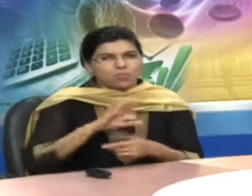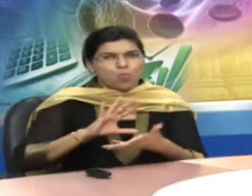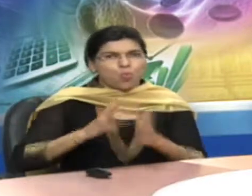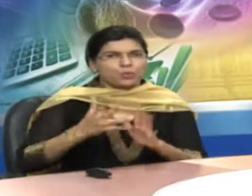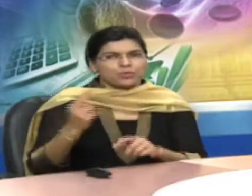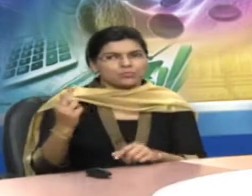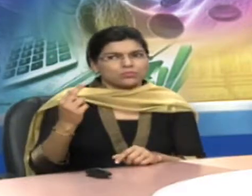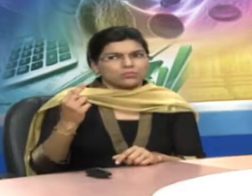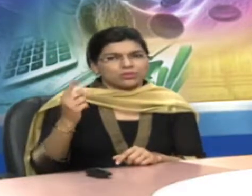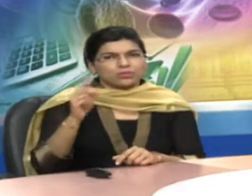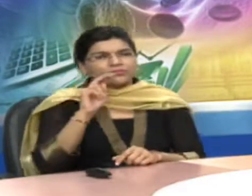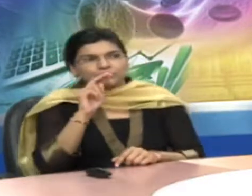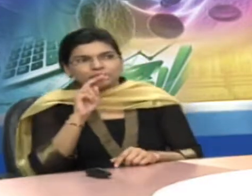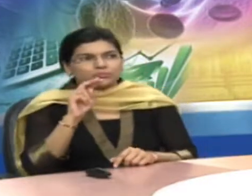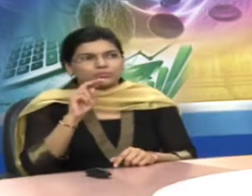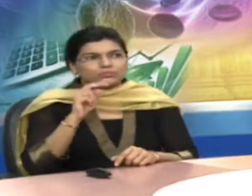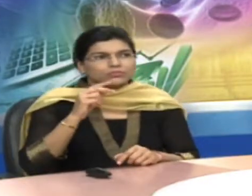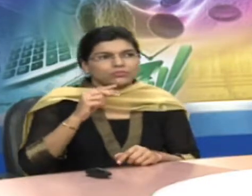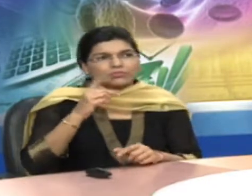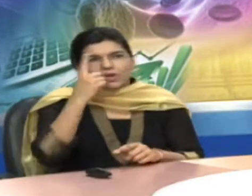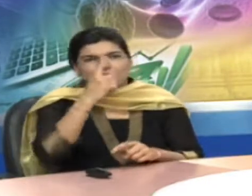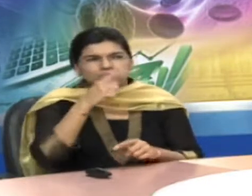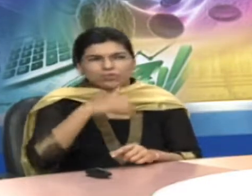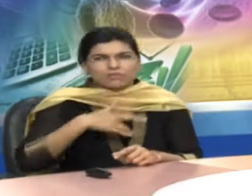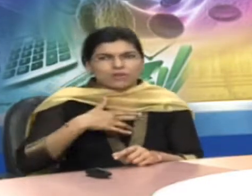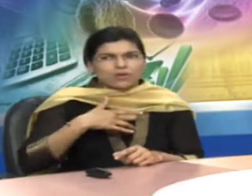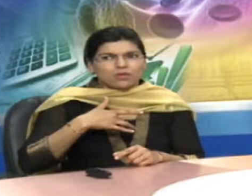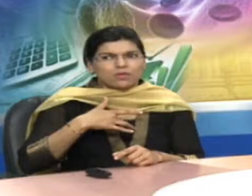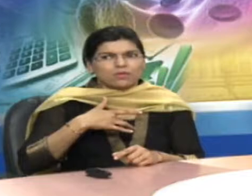Animals have keener instinct than men.